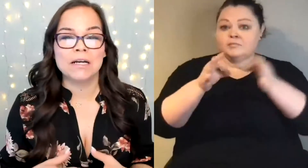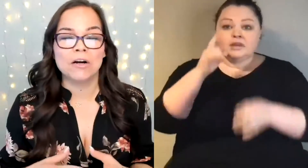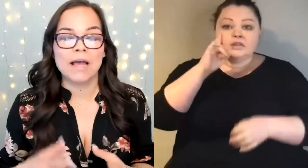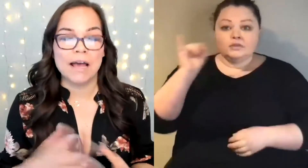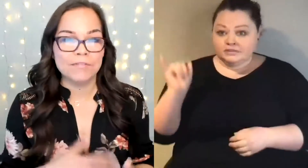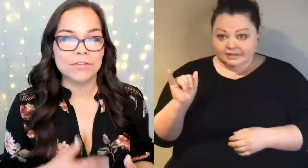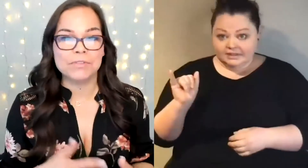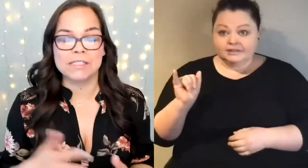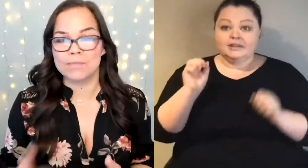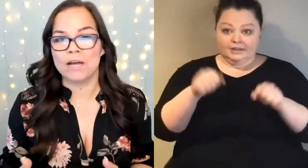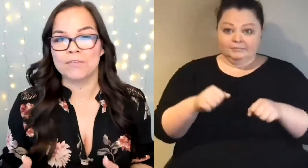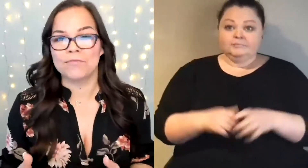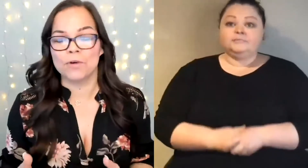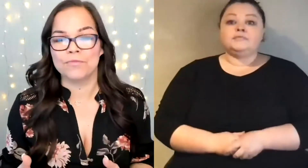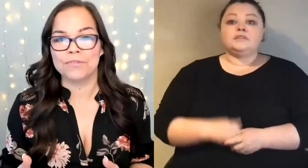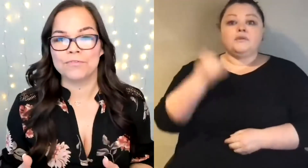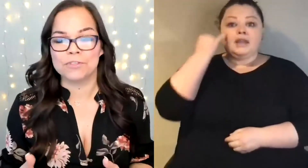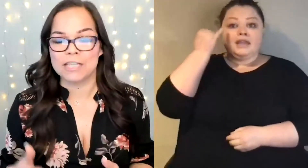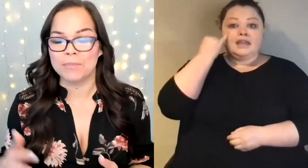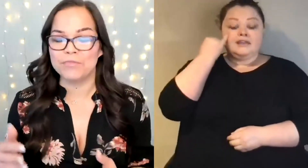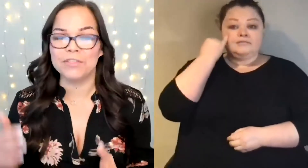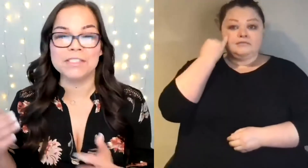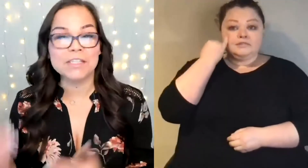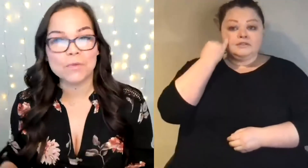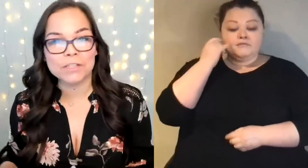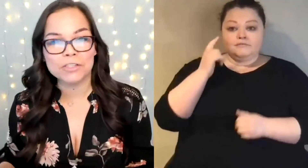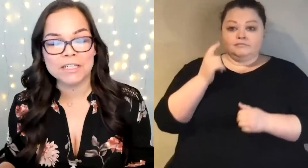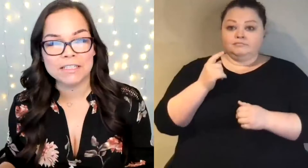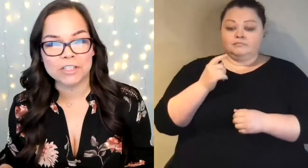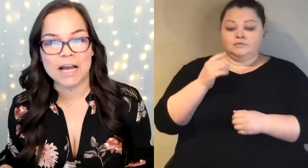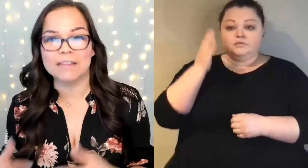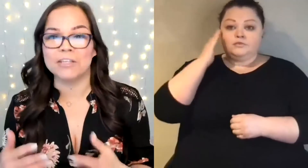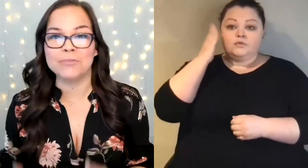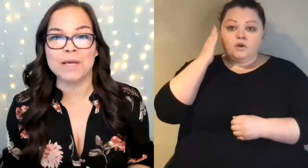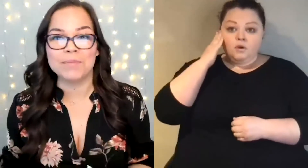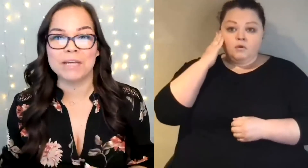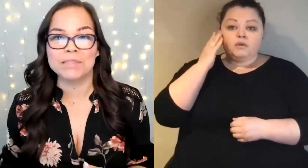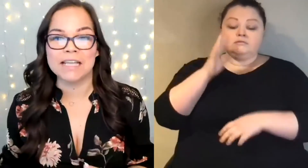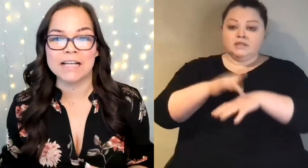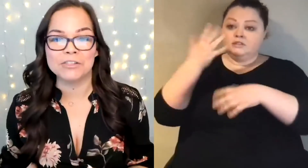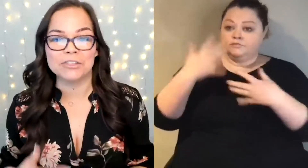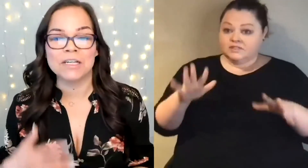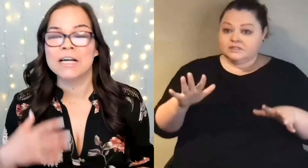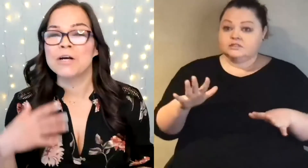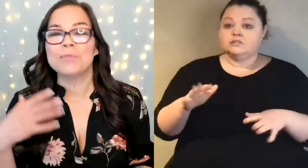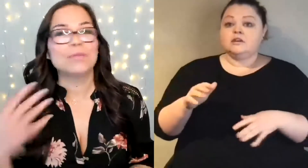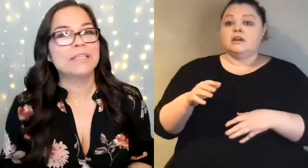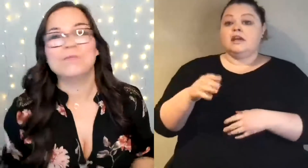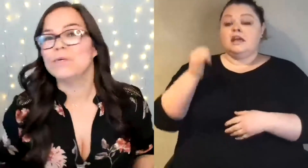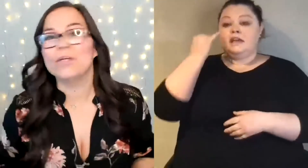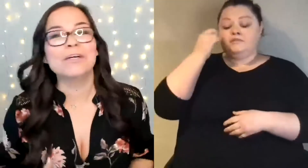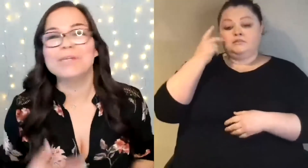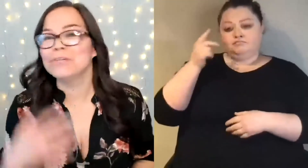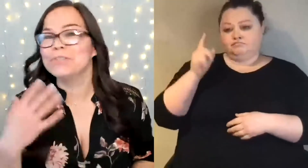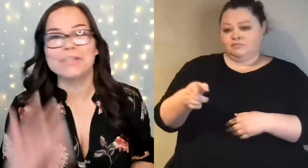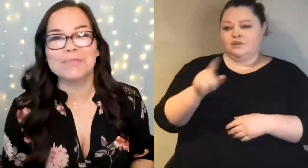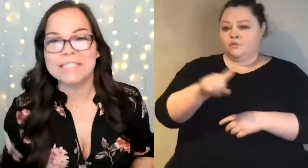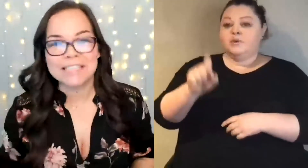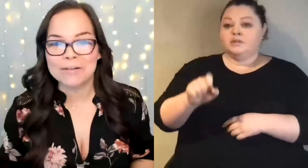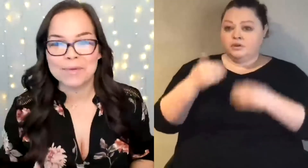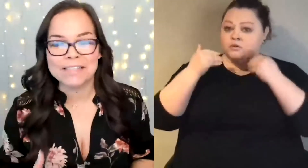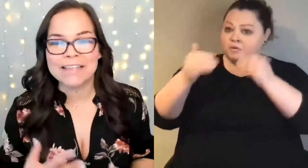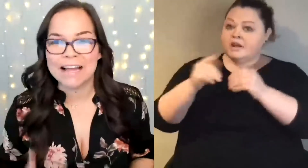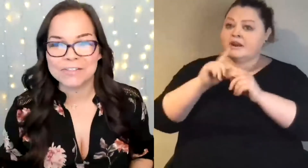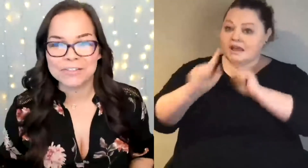you have used this platform for the first time, if you see a question in the chat that you might be able to answer, please, we welcome you to